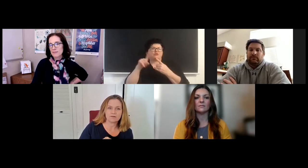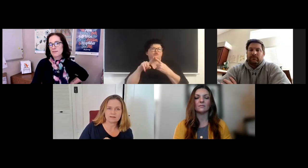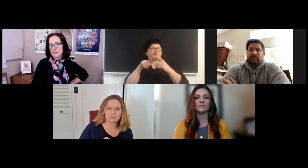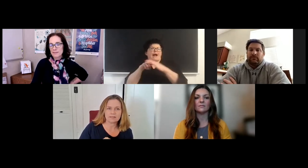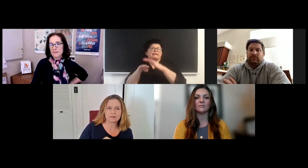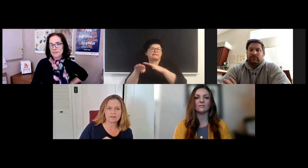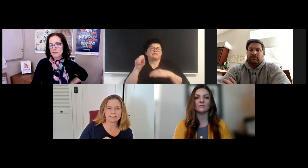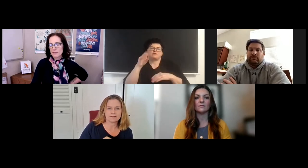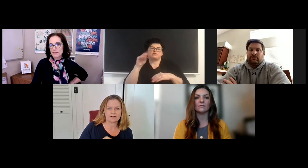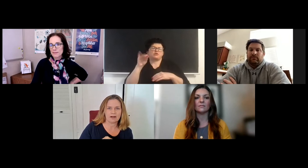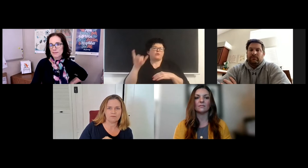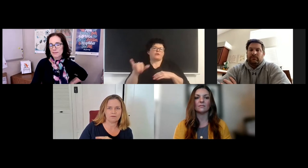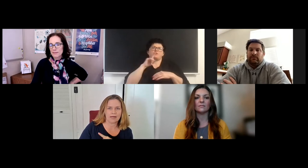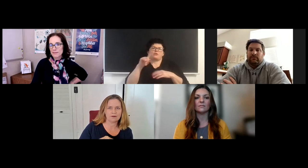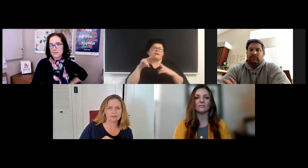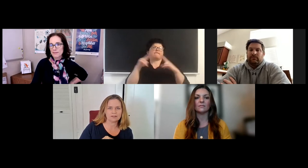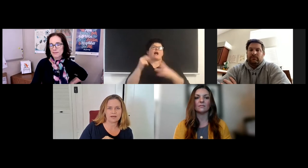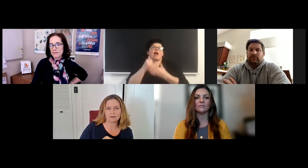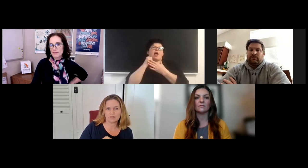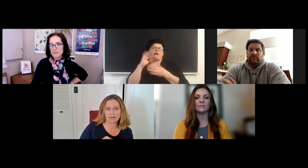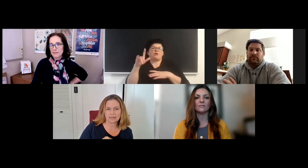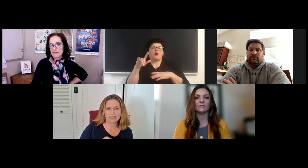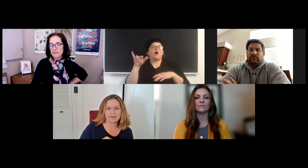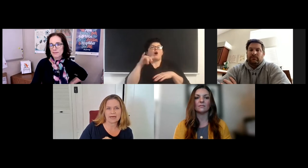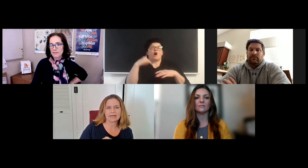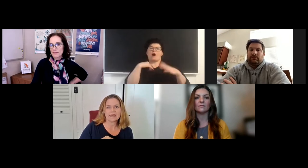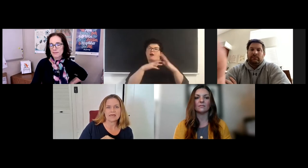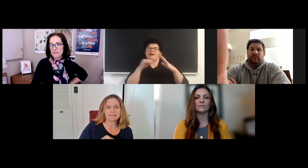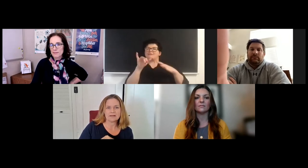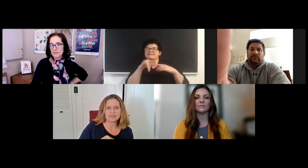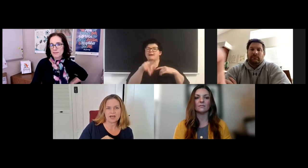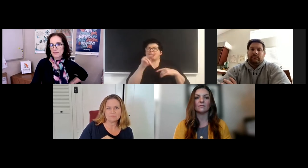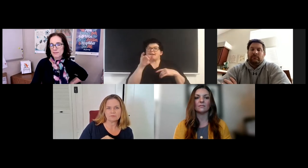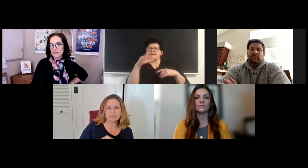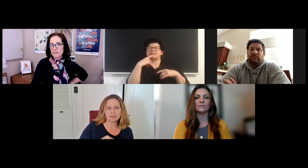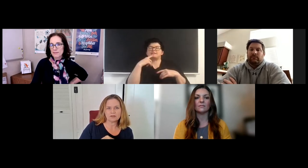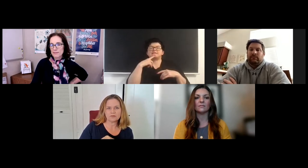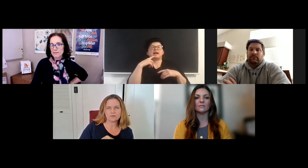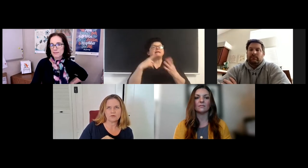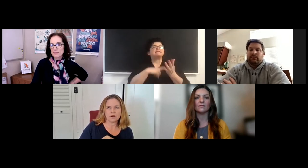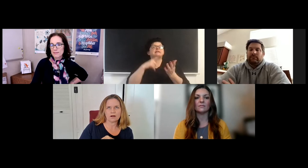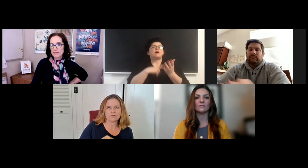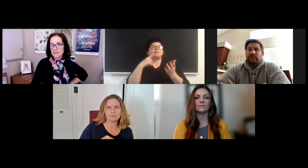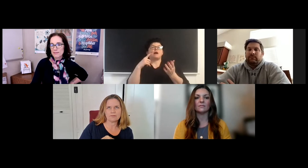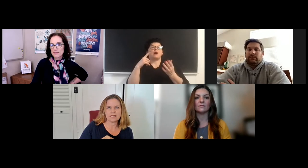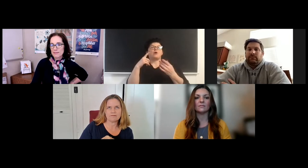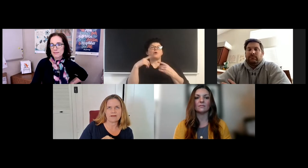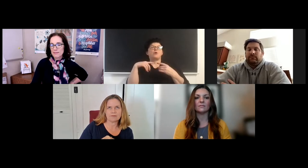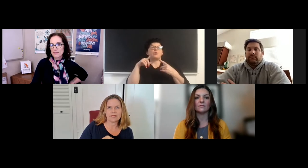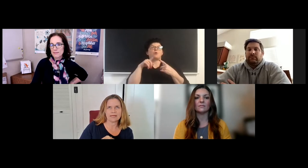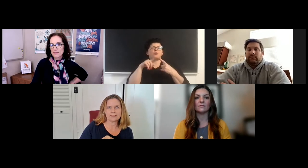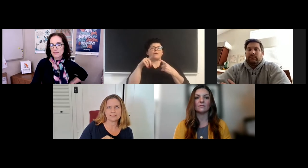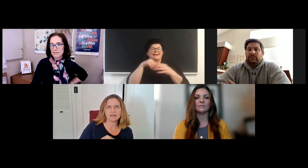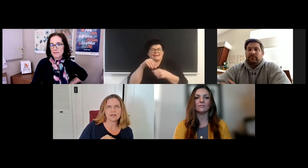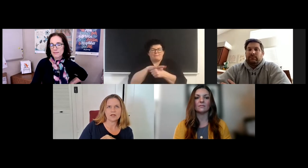So that's been something that's very helpful. I would also echo Nick in that sometimes when you are the immediate